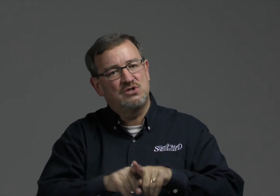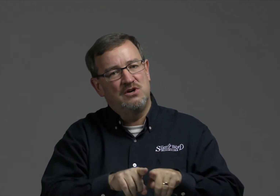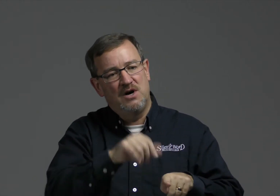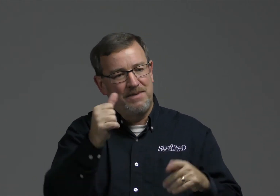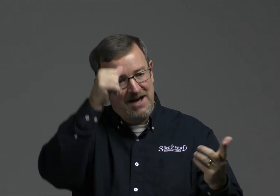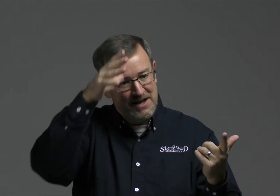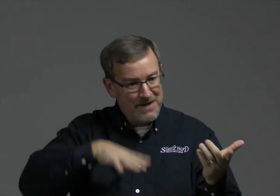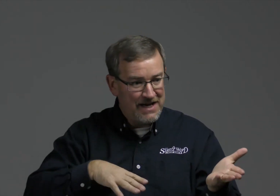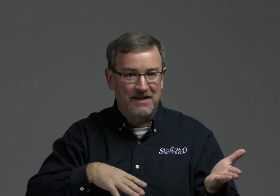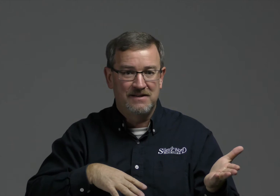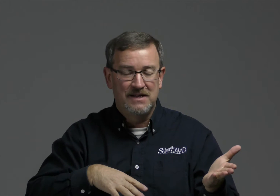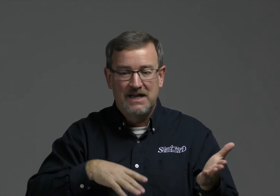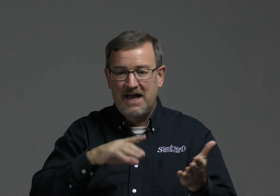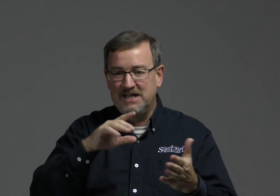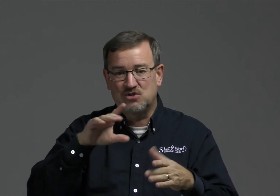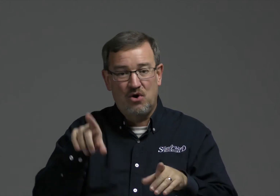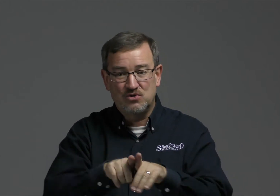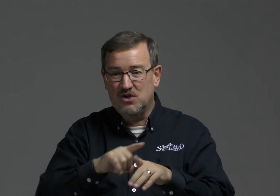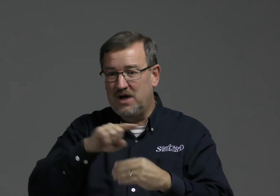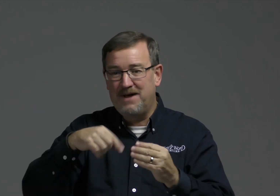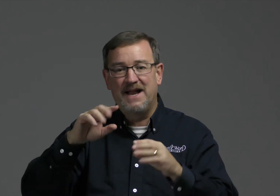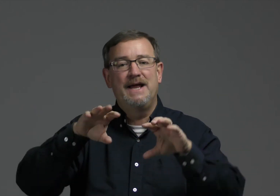also about a man, and it's also about a